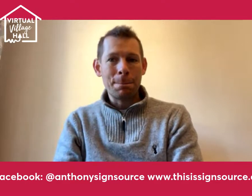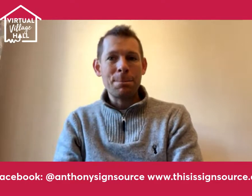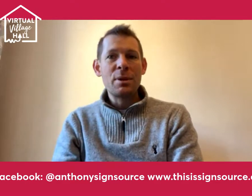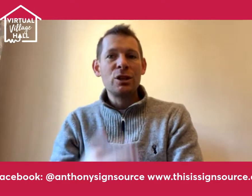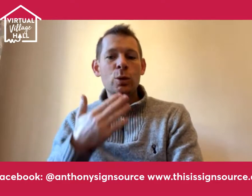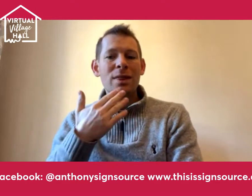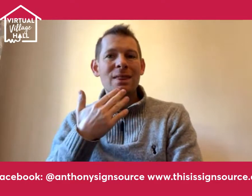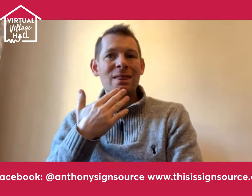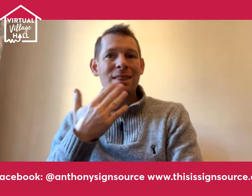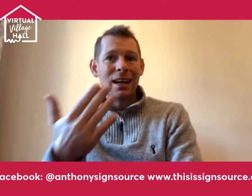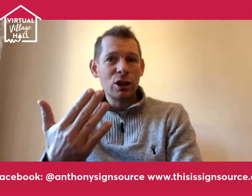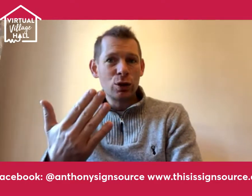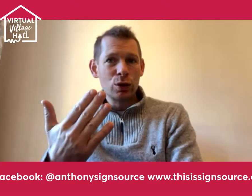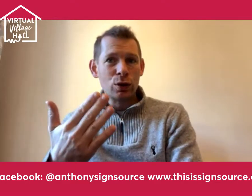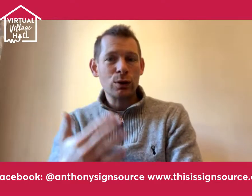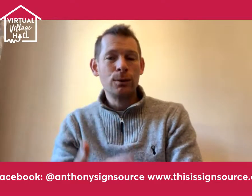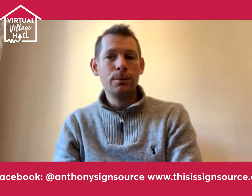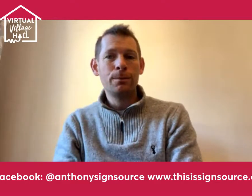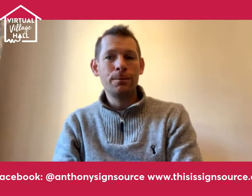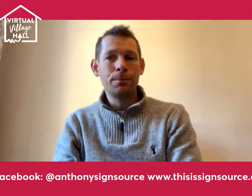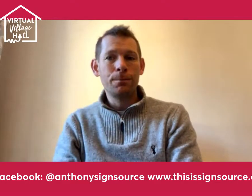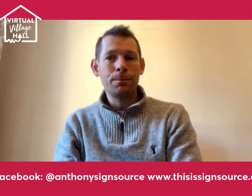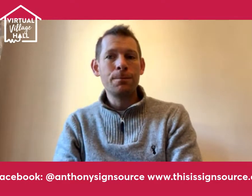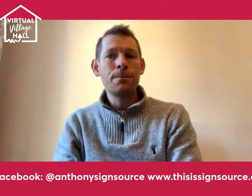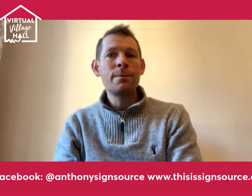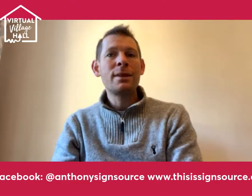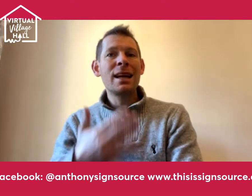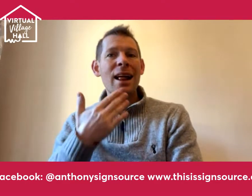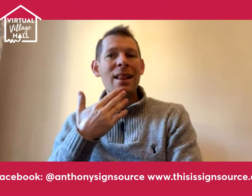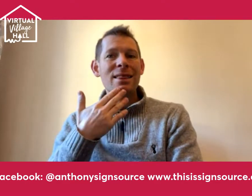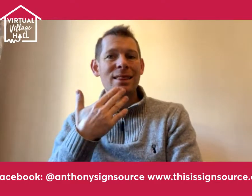week. So that was thank you,